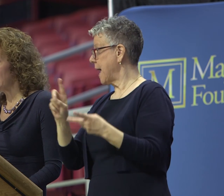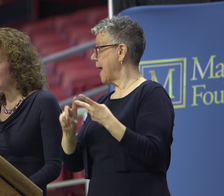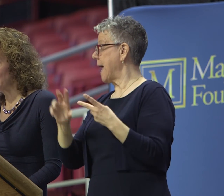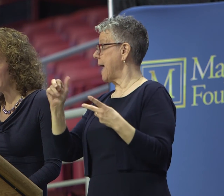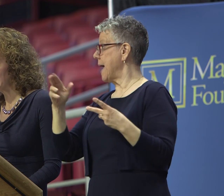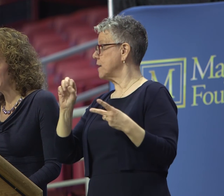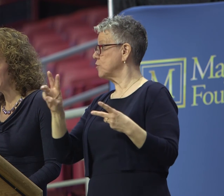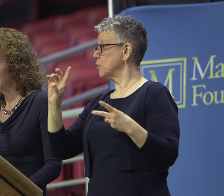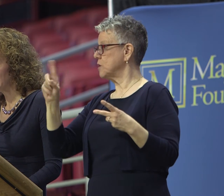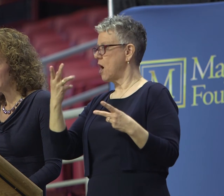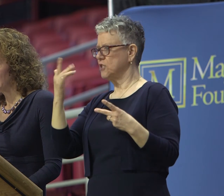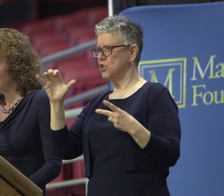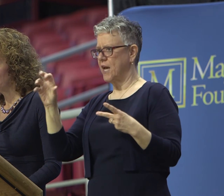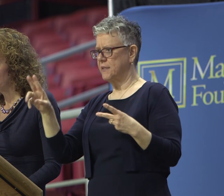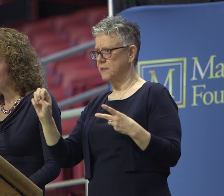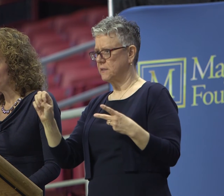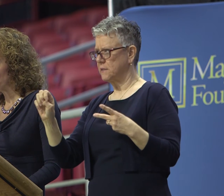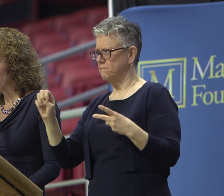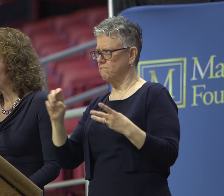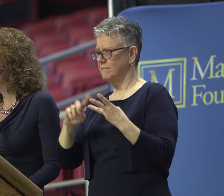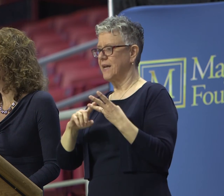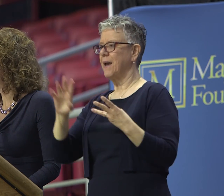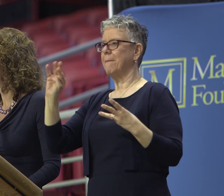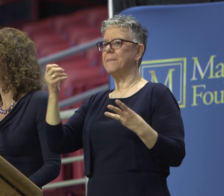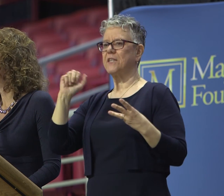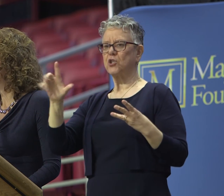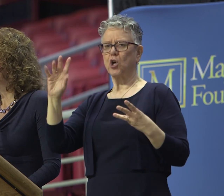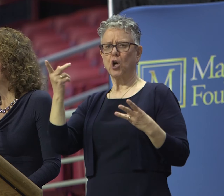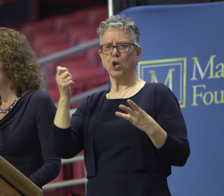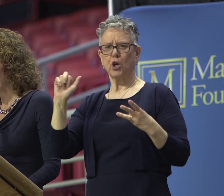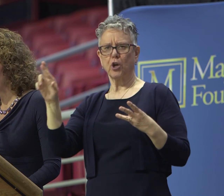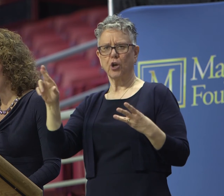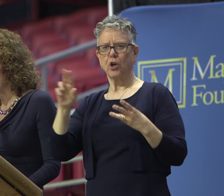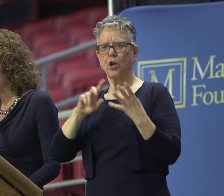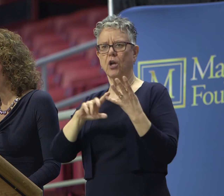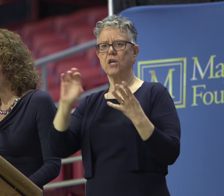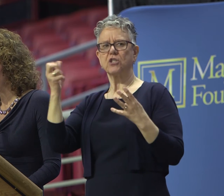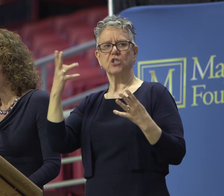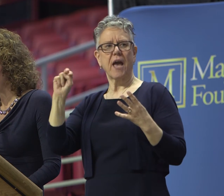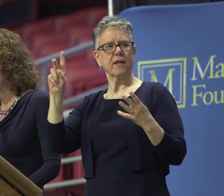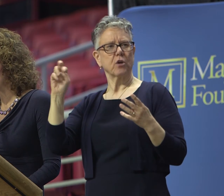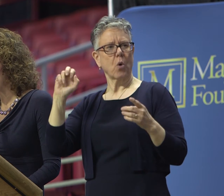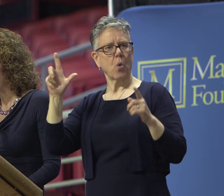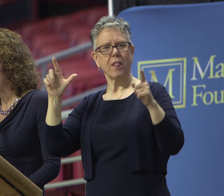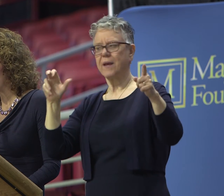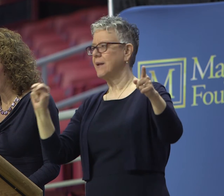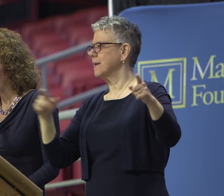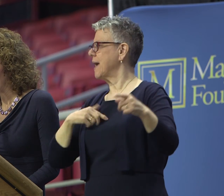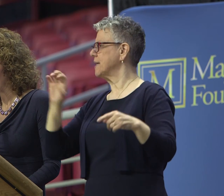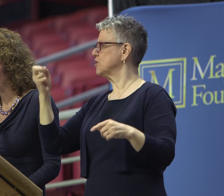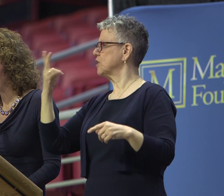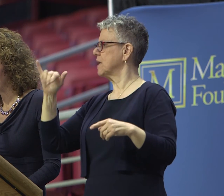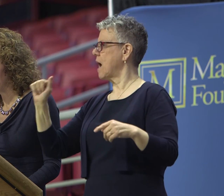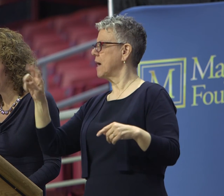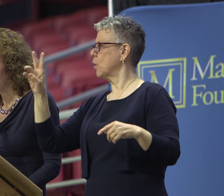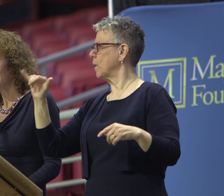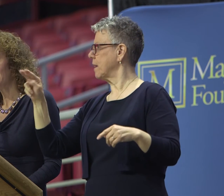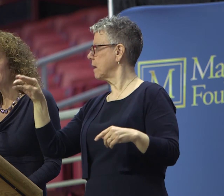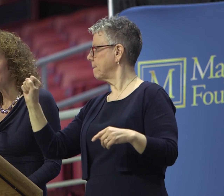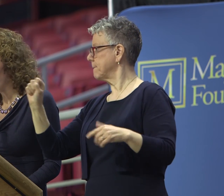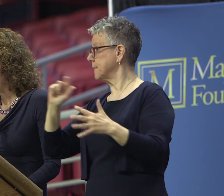Andrew Donchez, Mitchell Kirkner, Shannon Nolan, and Shania Williams.